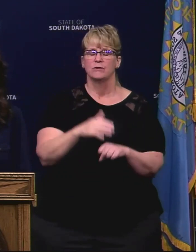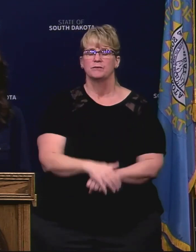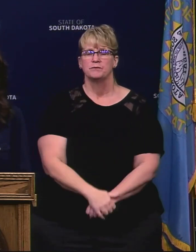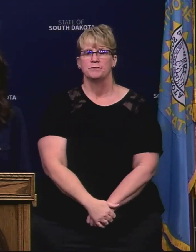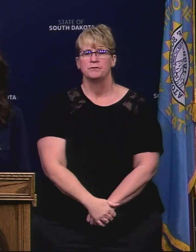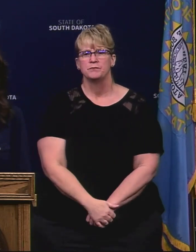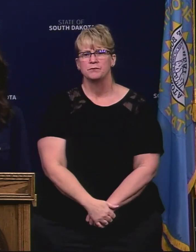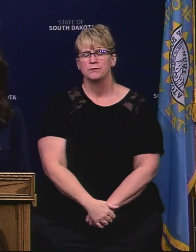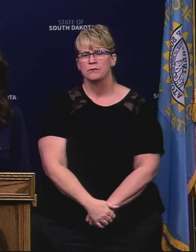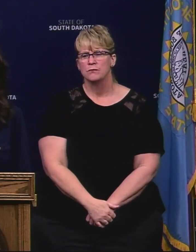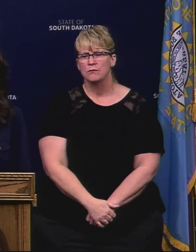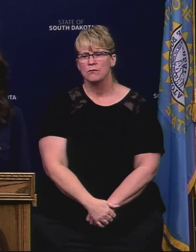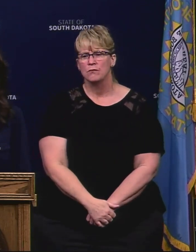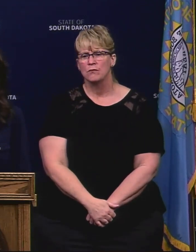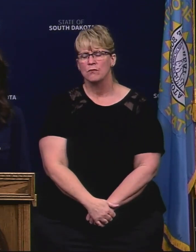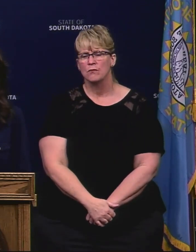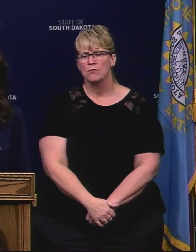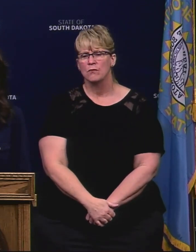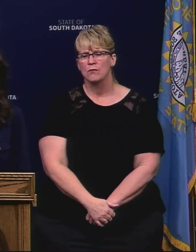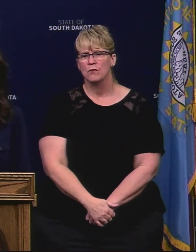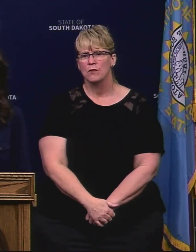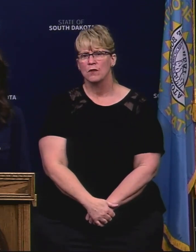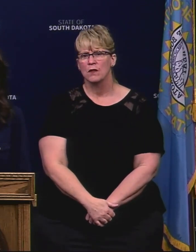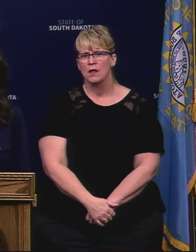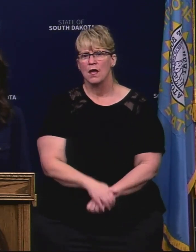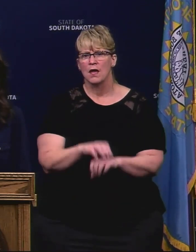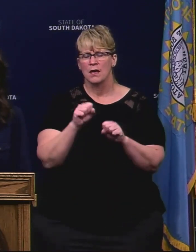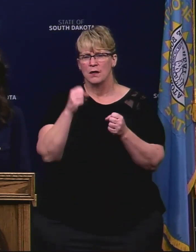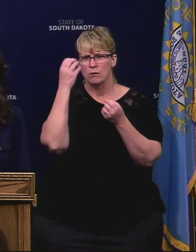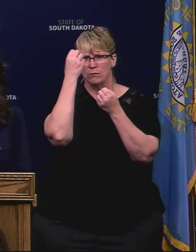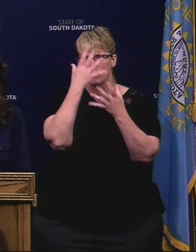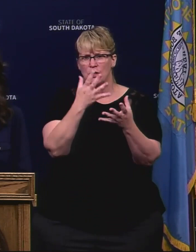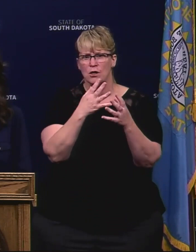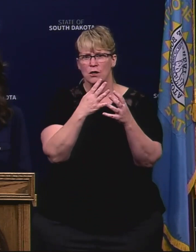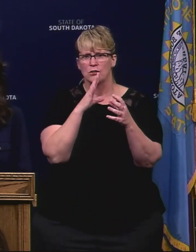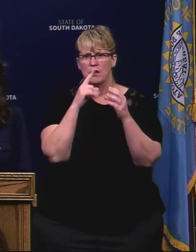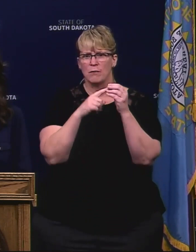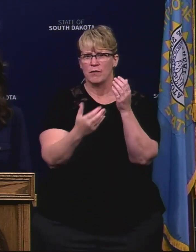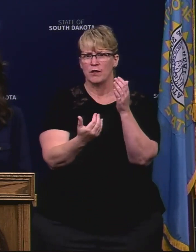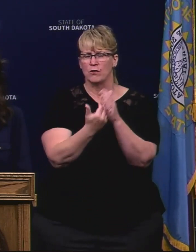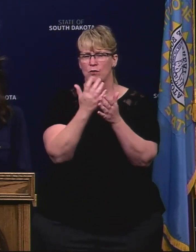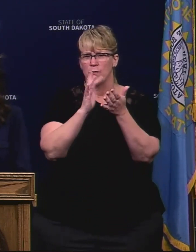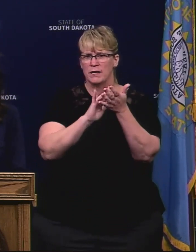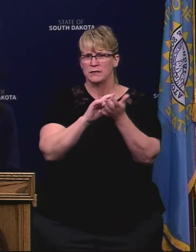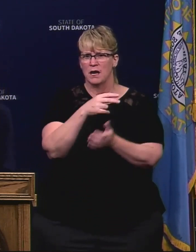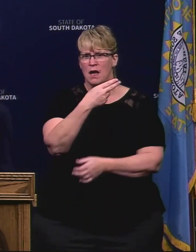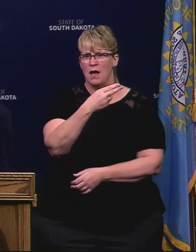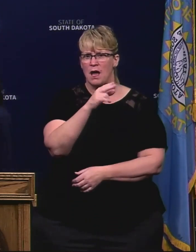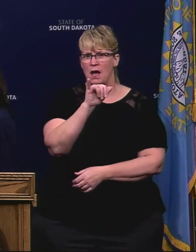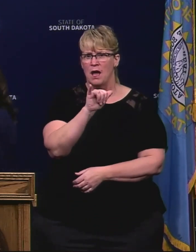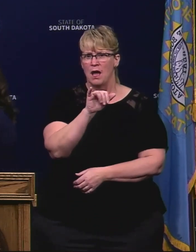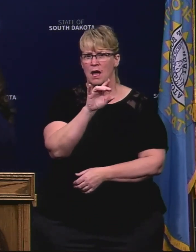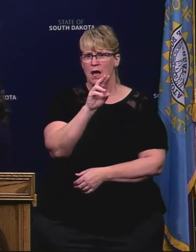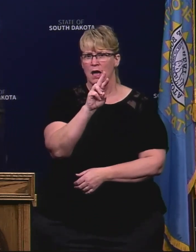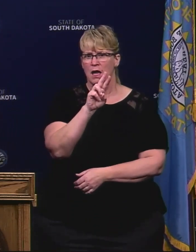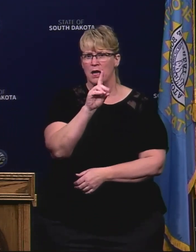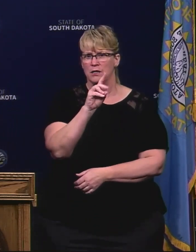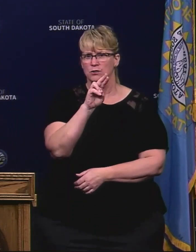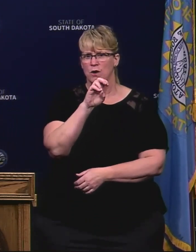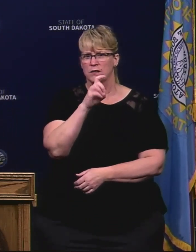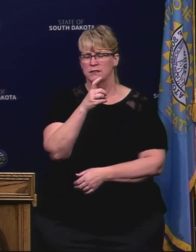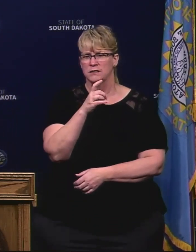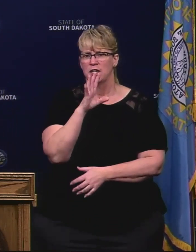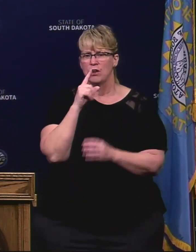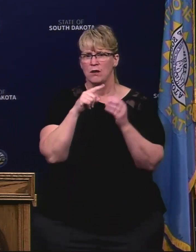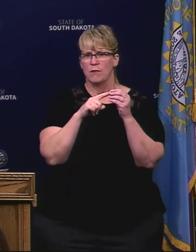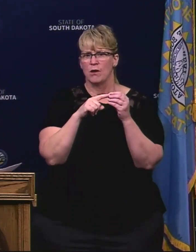Yep. I'm wondering if we can have an update on the statewide hydroxychloroquine trial and if we can have a response on the World